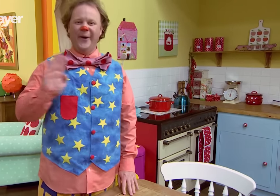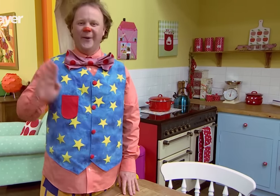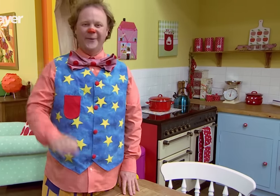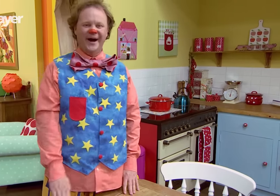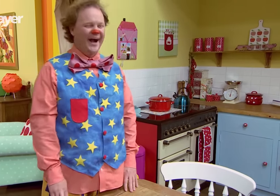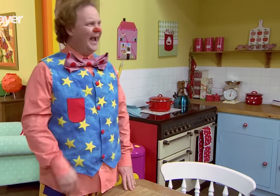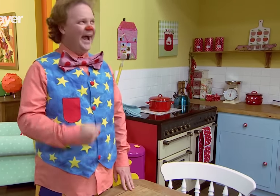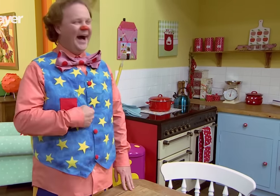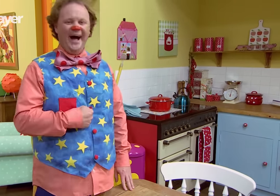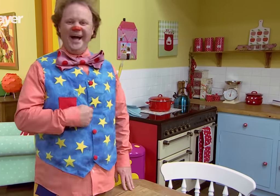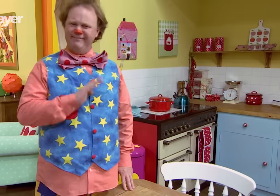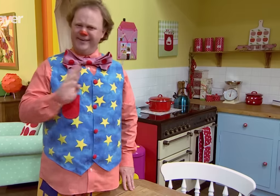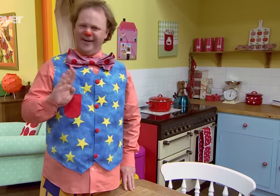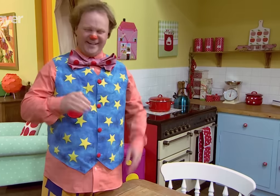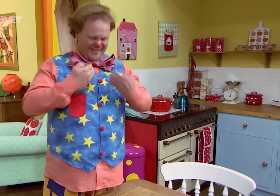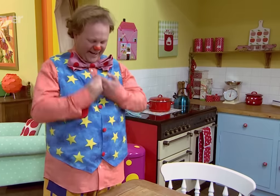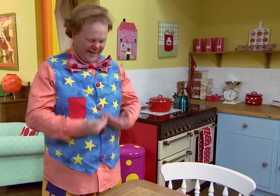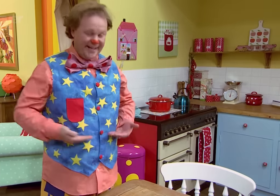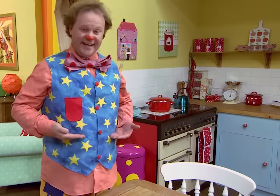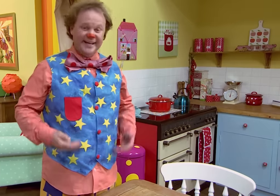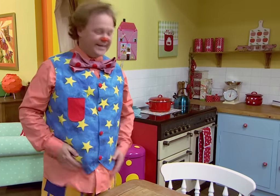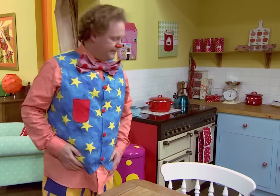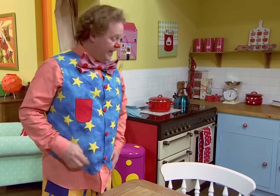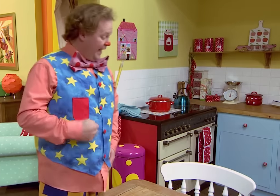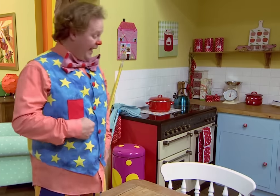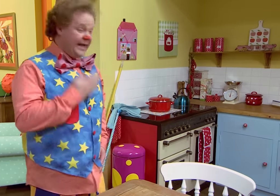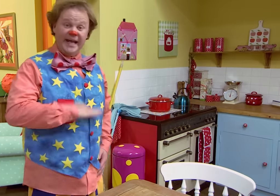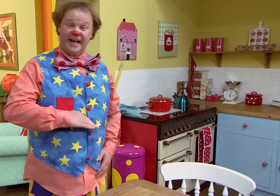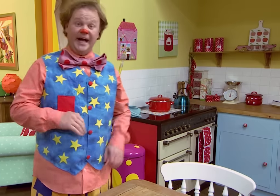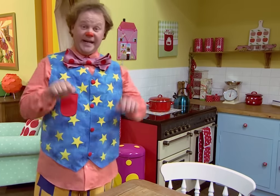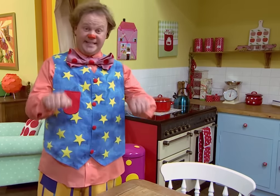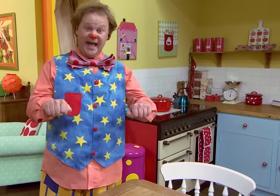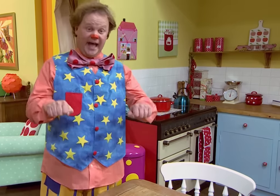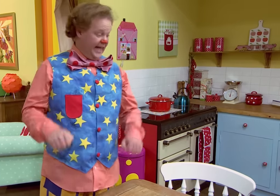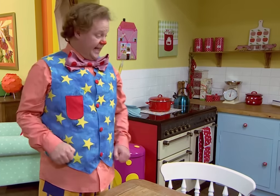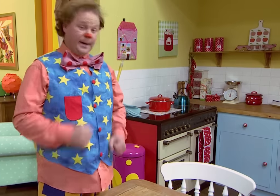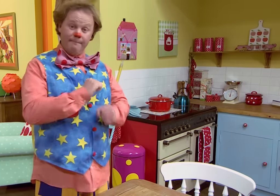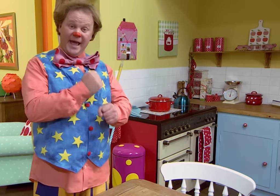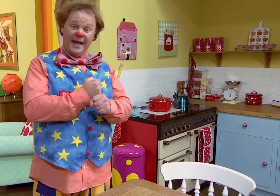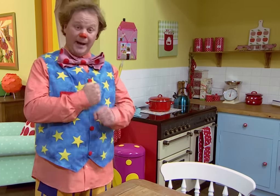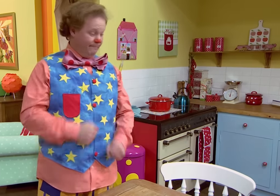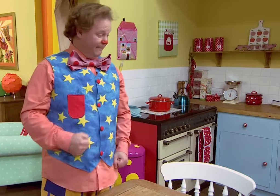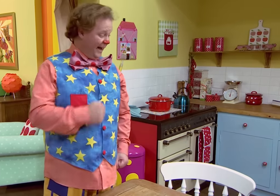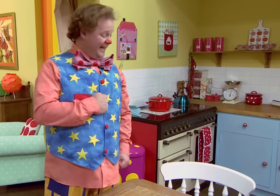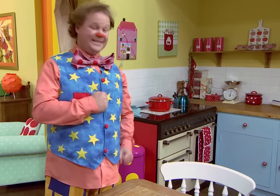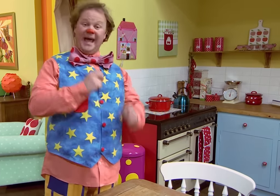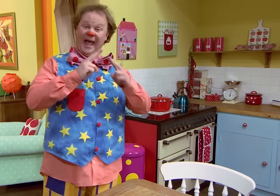No, I'm not tired. I need a chair to make my